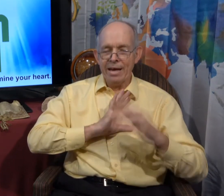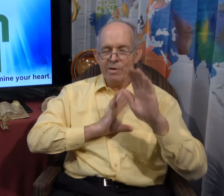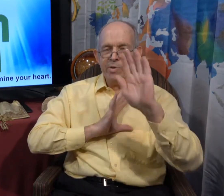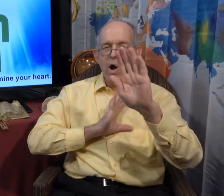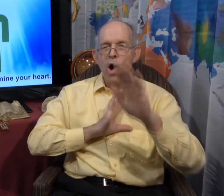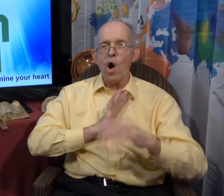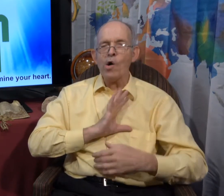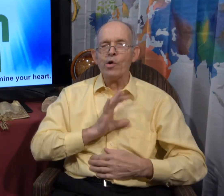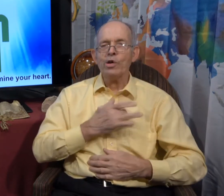your heart.